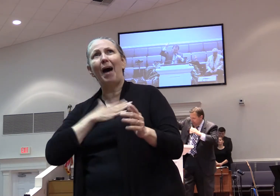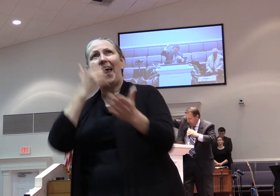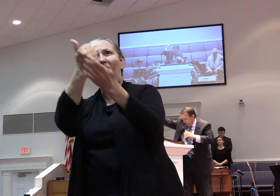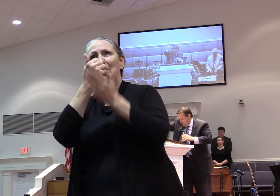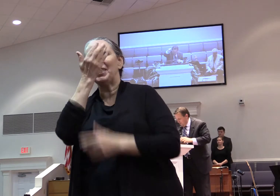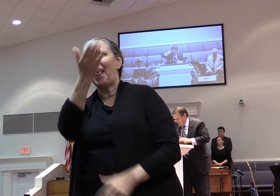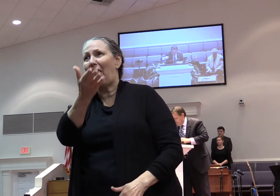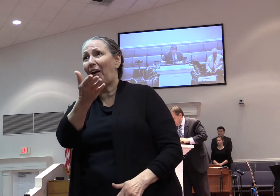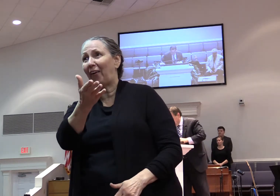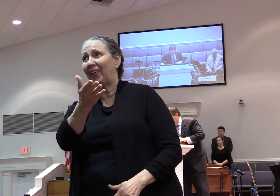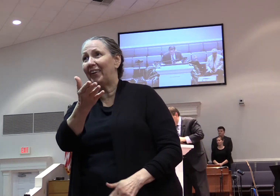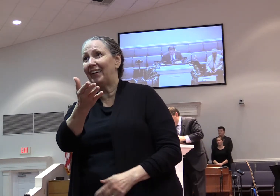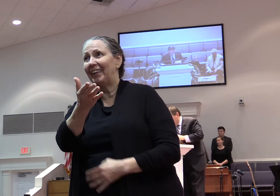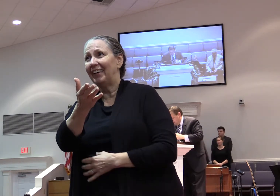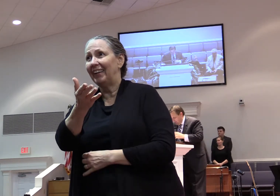my help. That's the way.